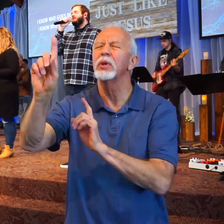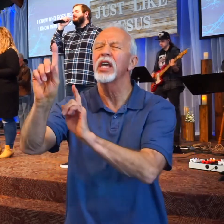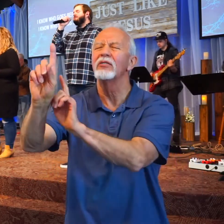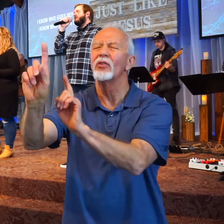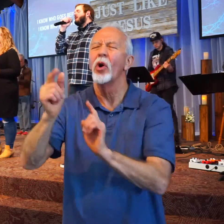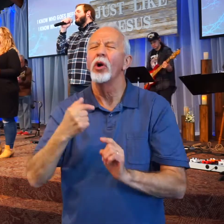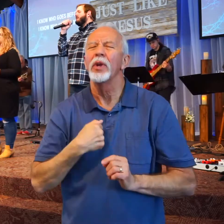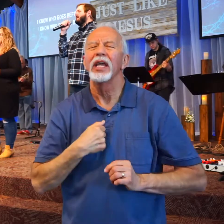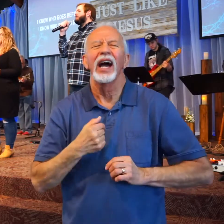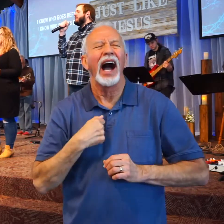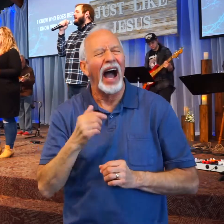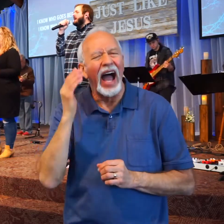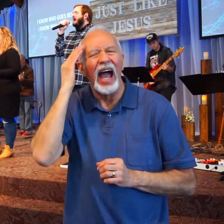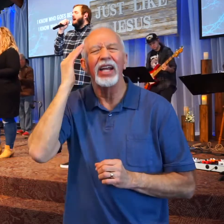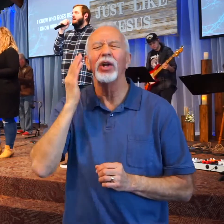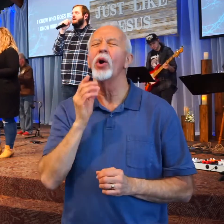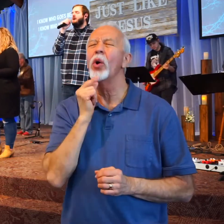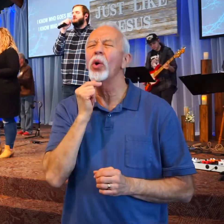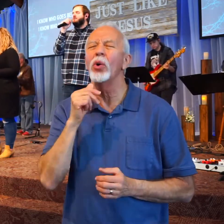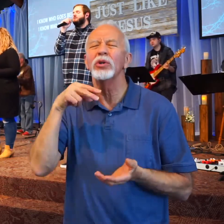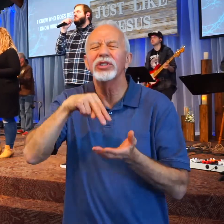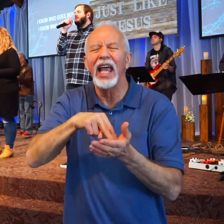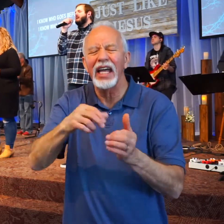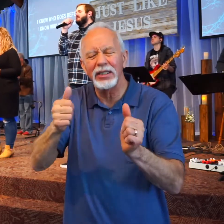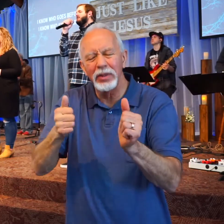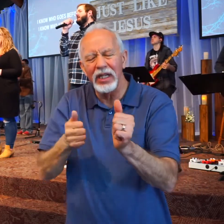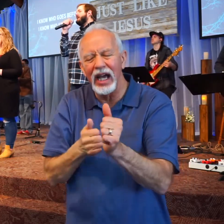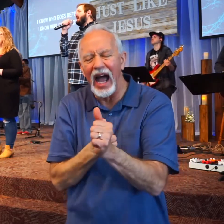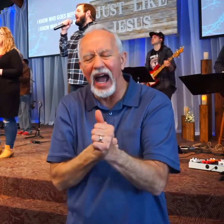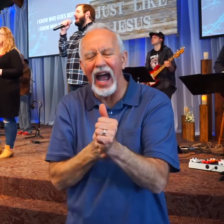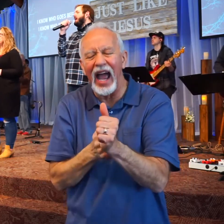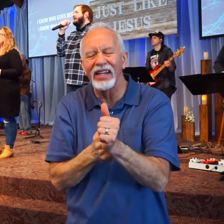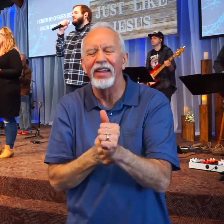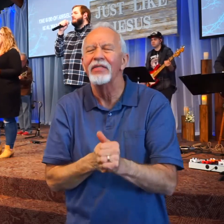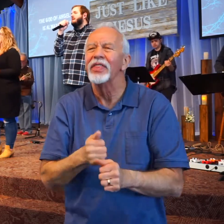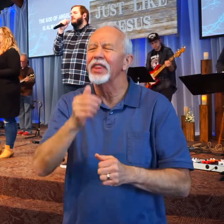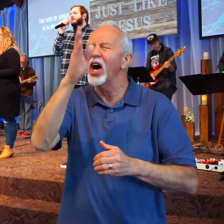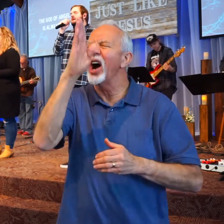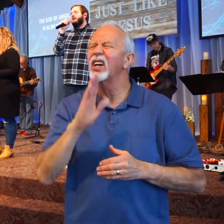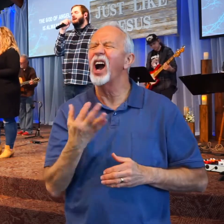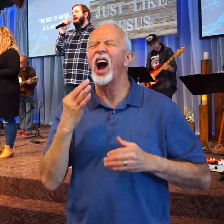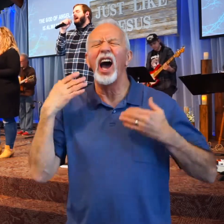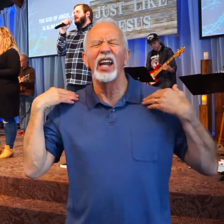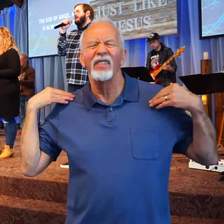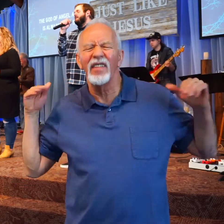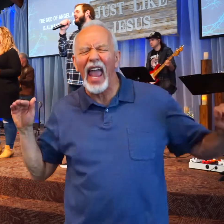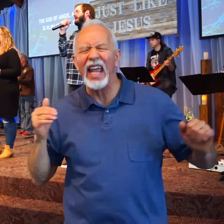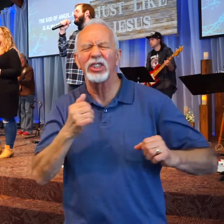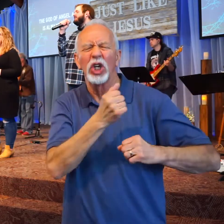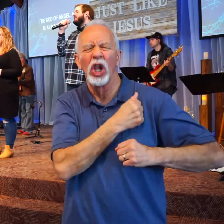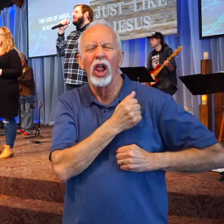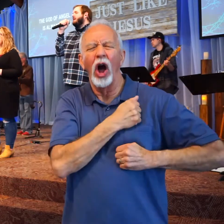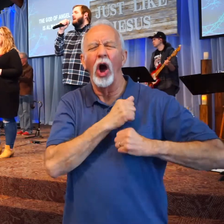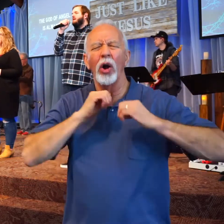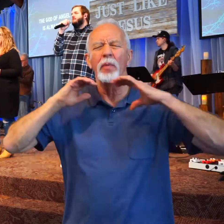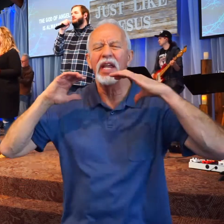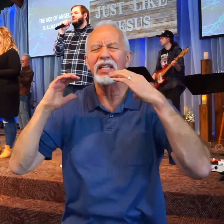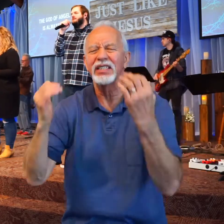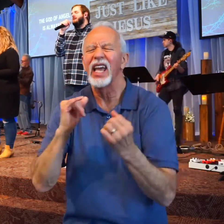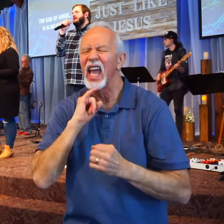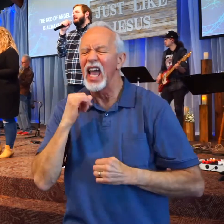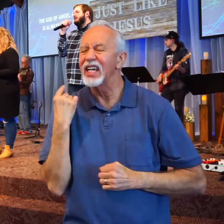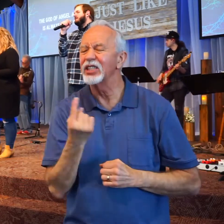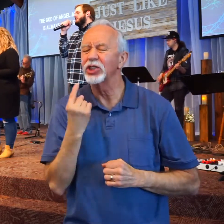goes before me. I know who stands behind. The God of angel